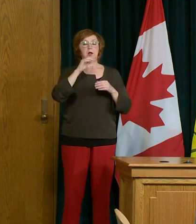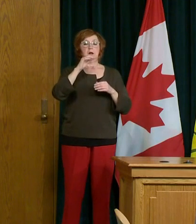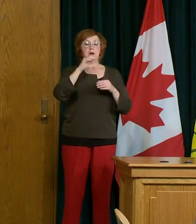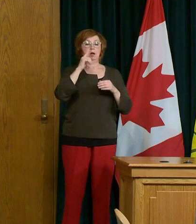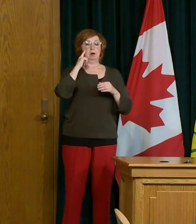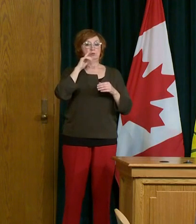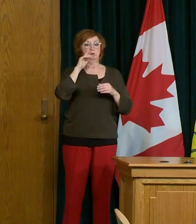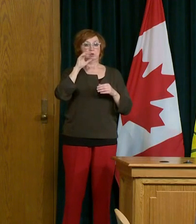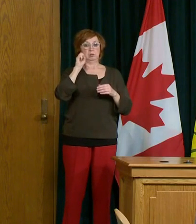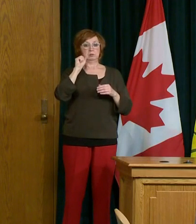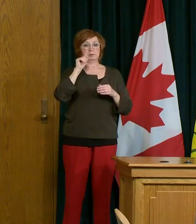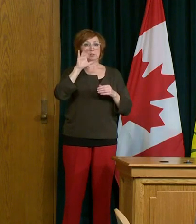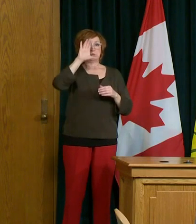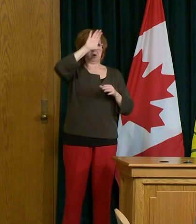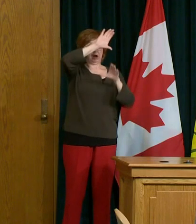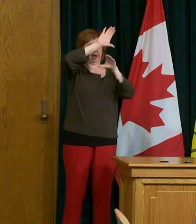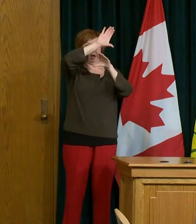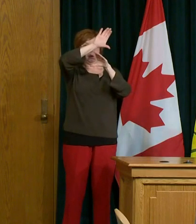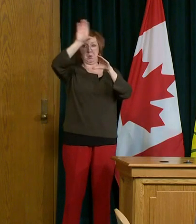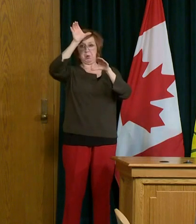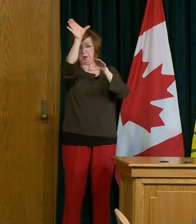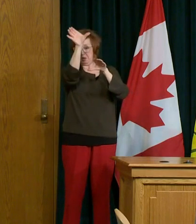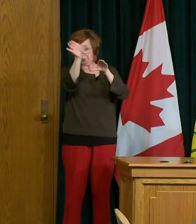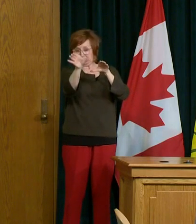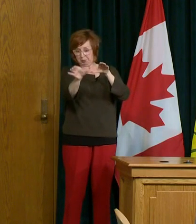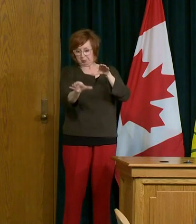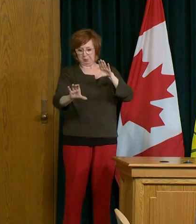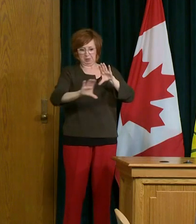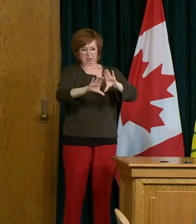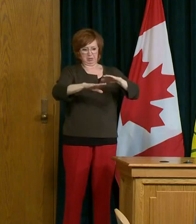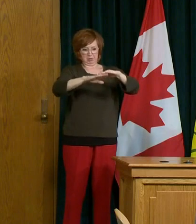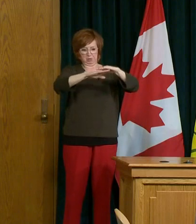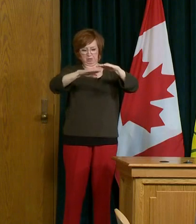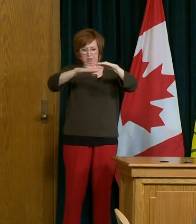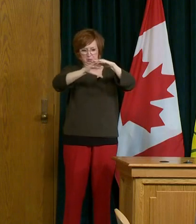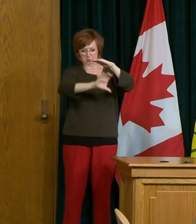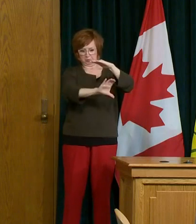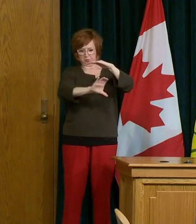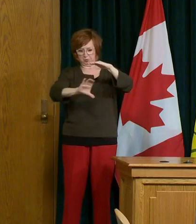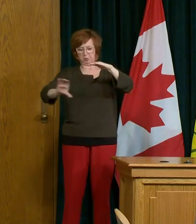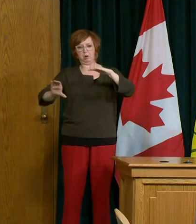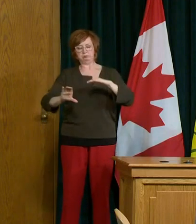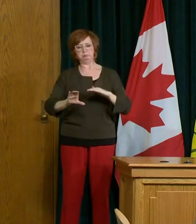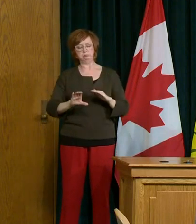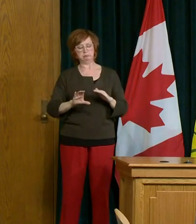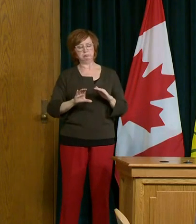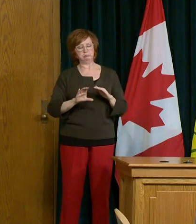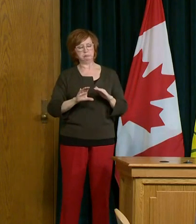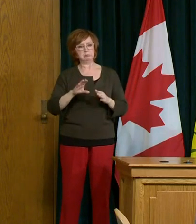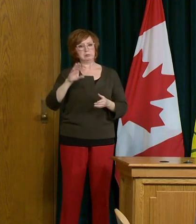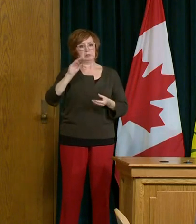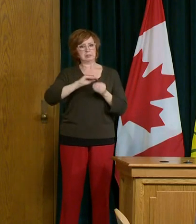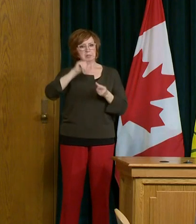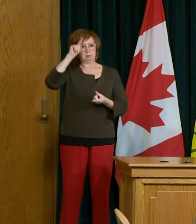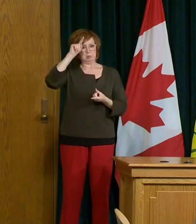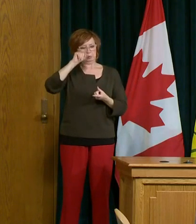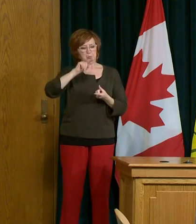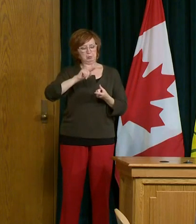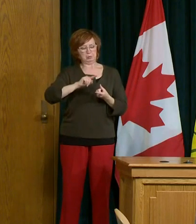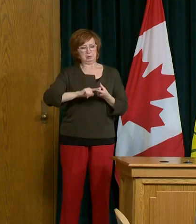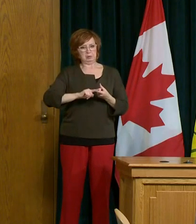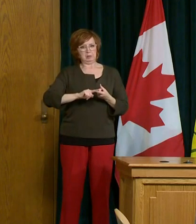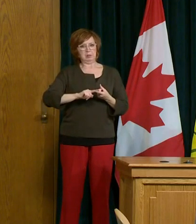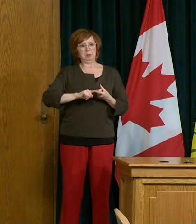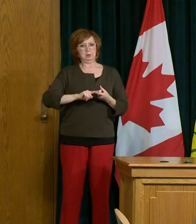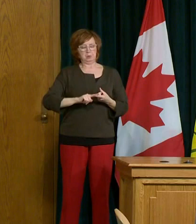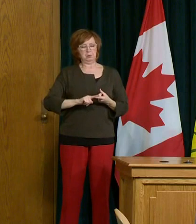is, extremely reassuring, and I think the credit goes to all of us in practicing in